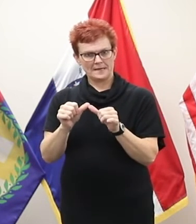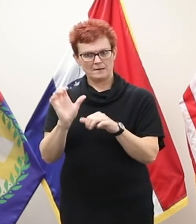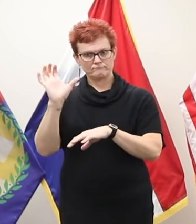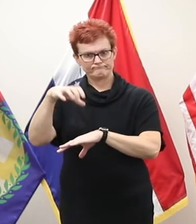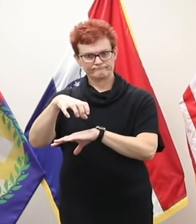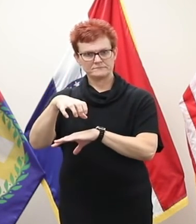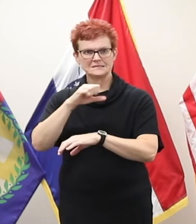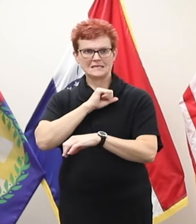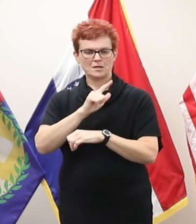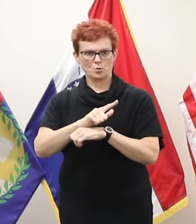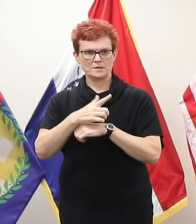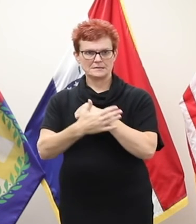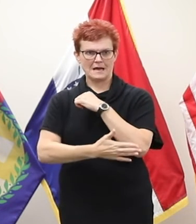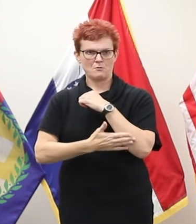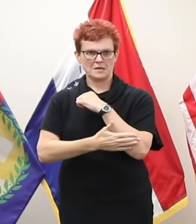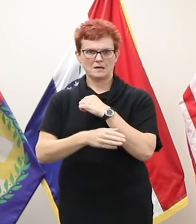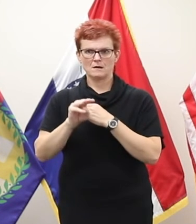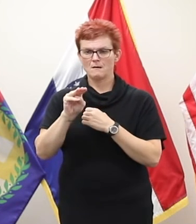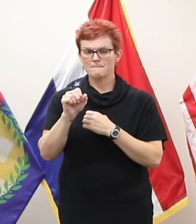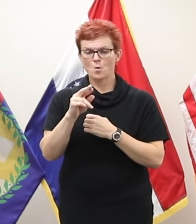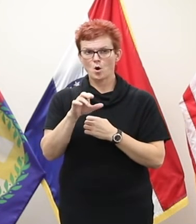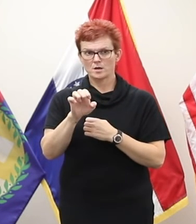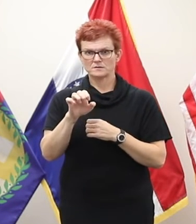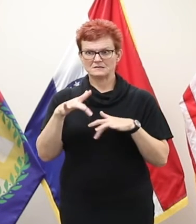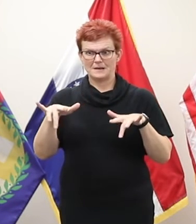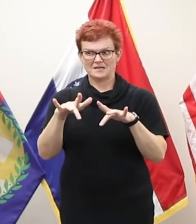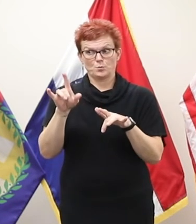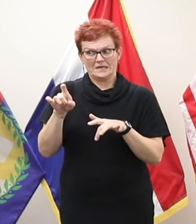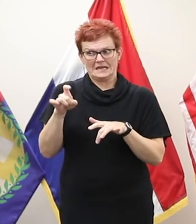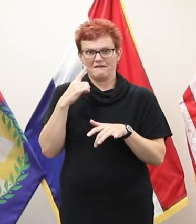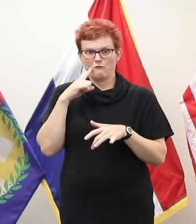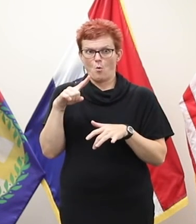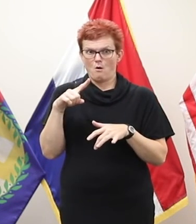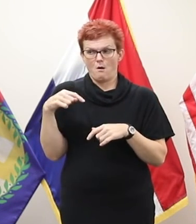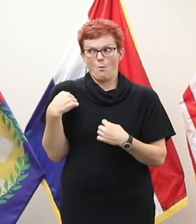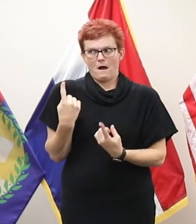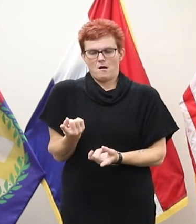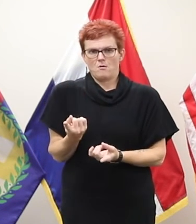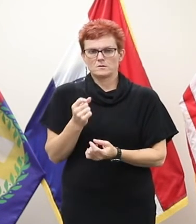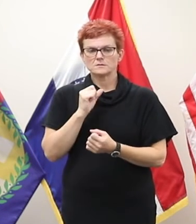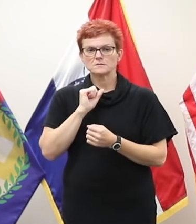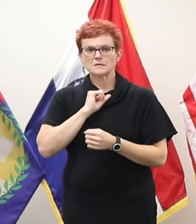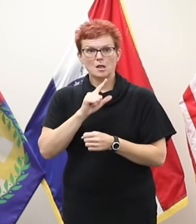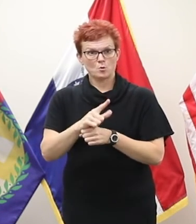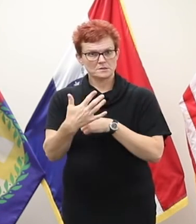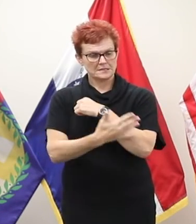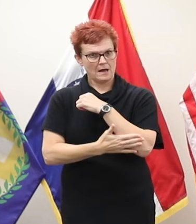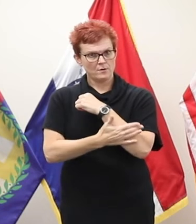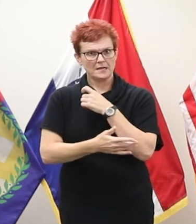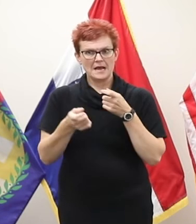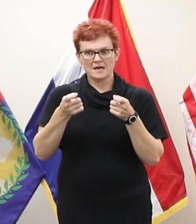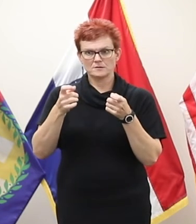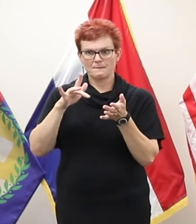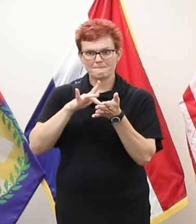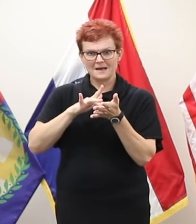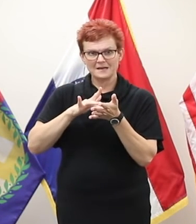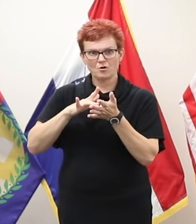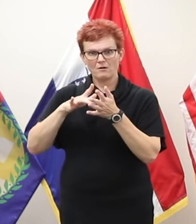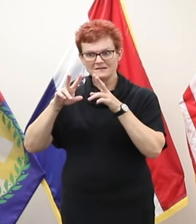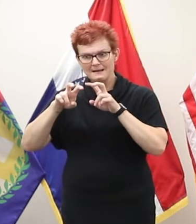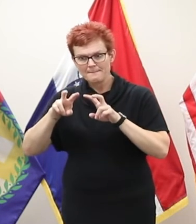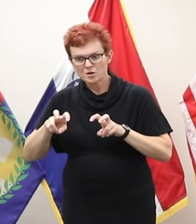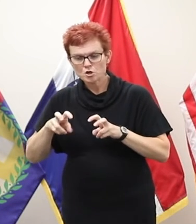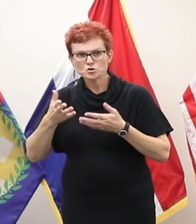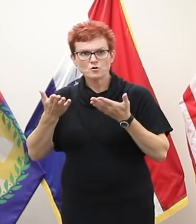We've really needed this morgue space for some time. St. Louis County handles medical examiner